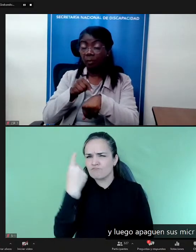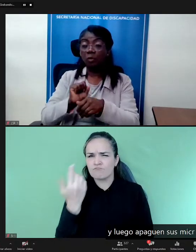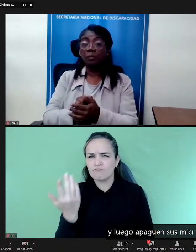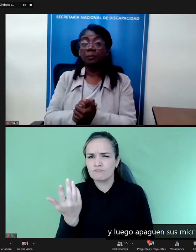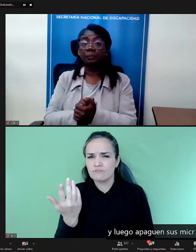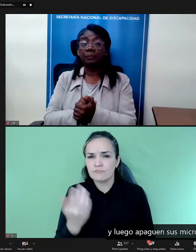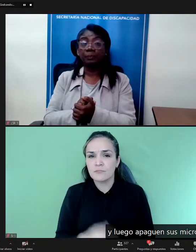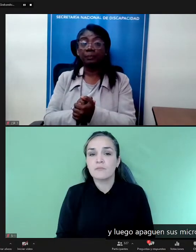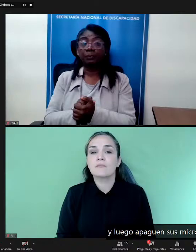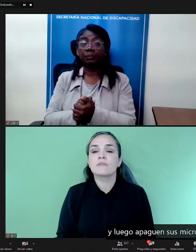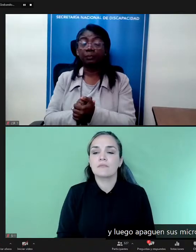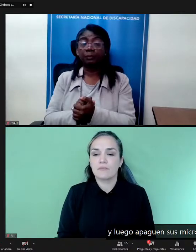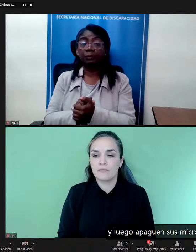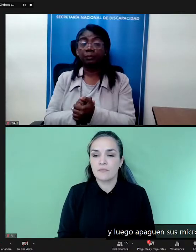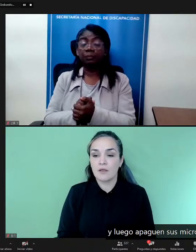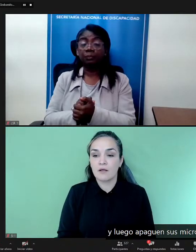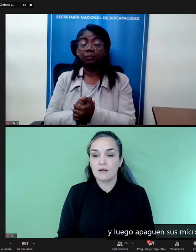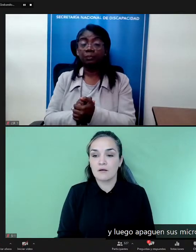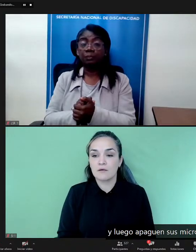okay